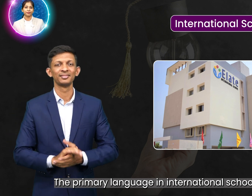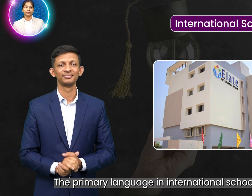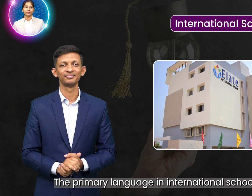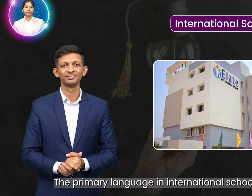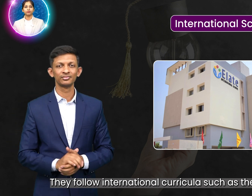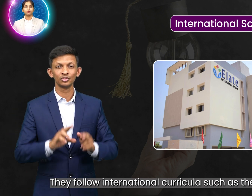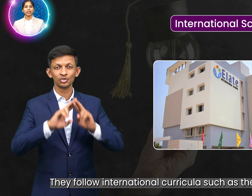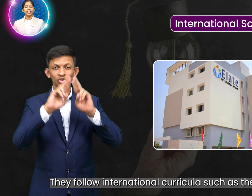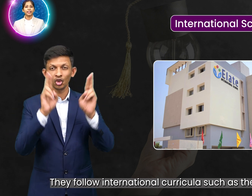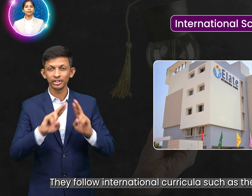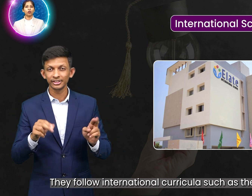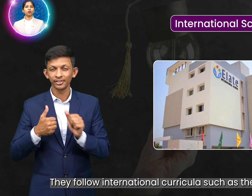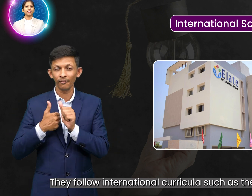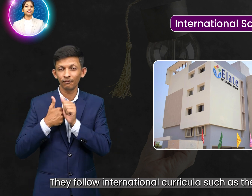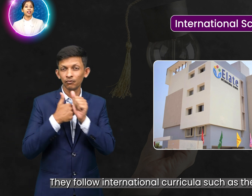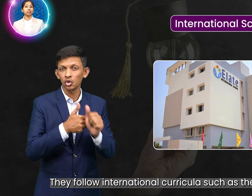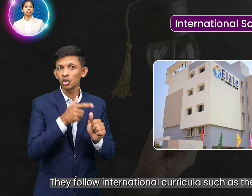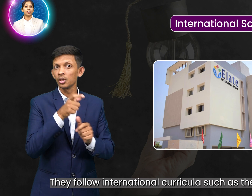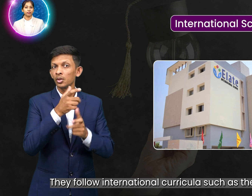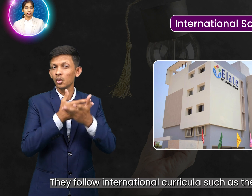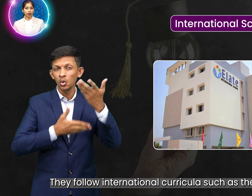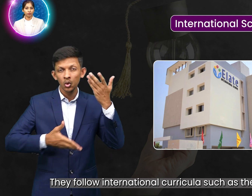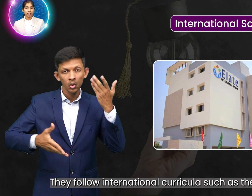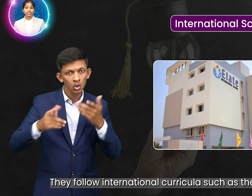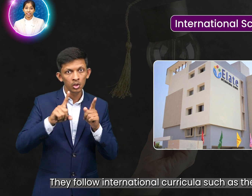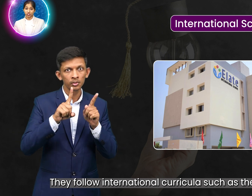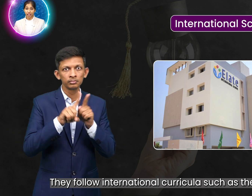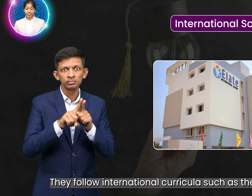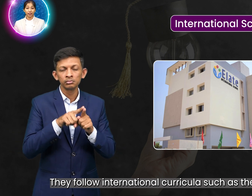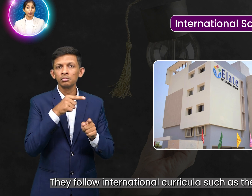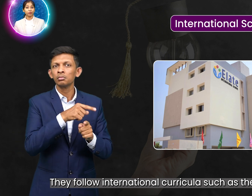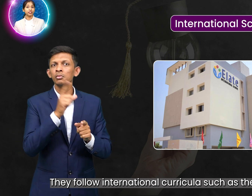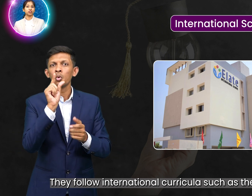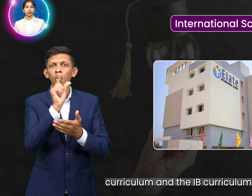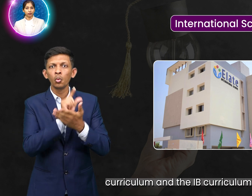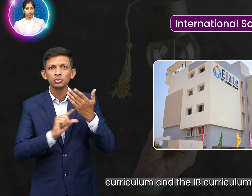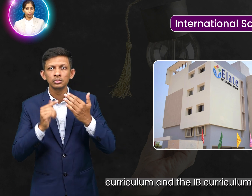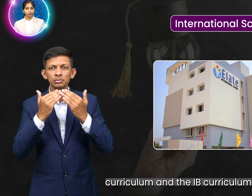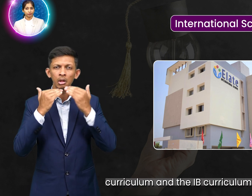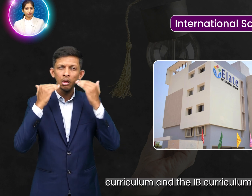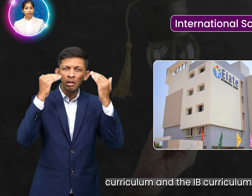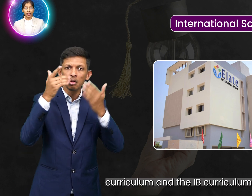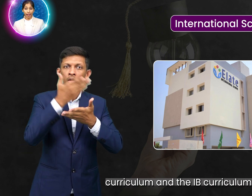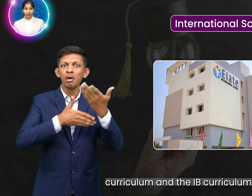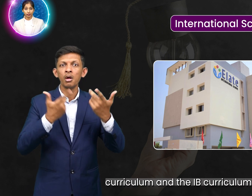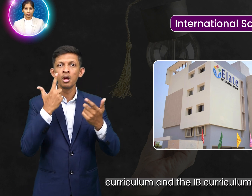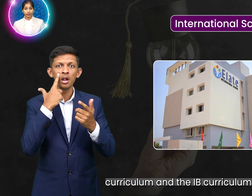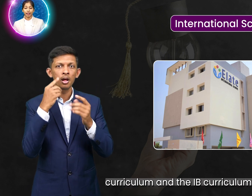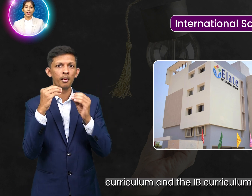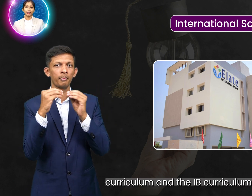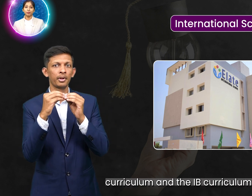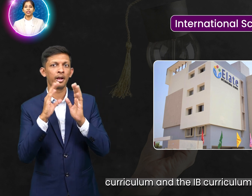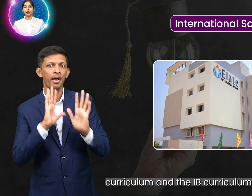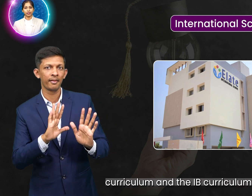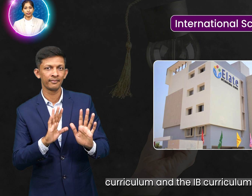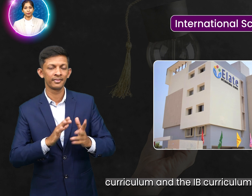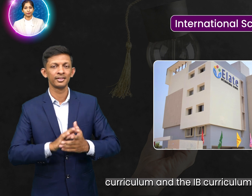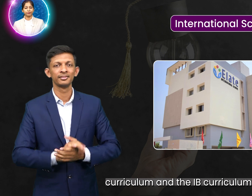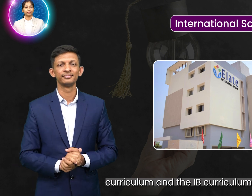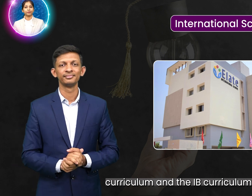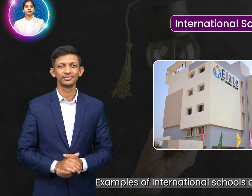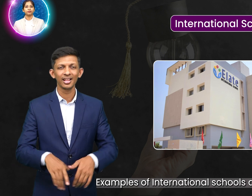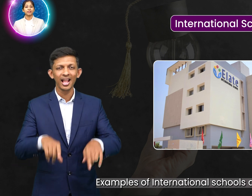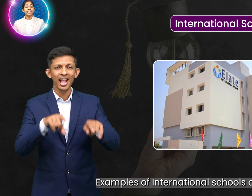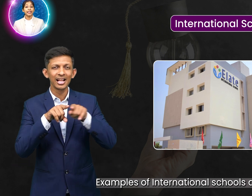English. They follow international curricula such as the Cambridge curriculum and the IB